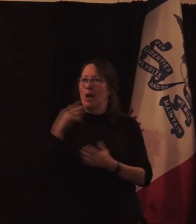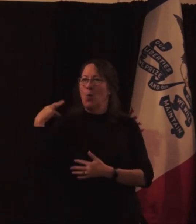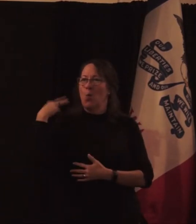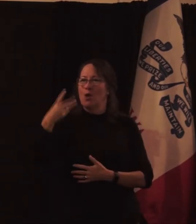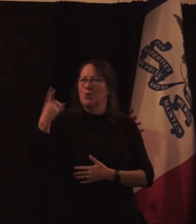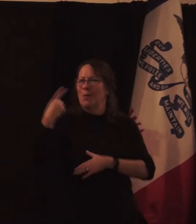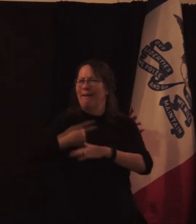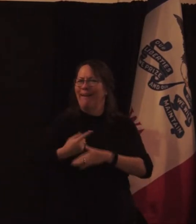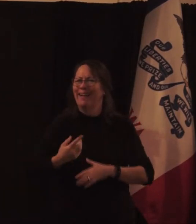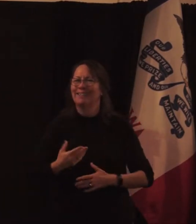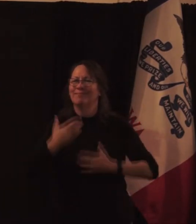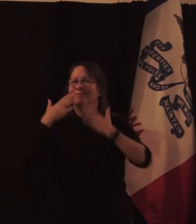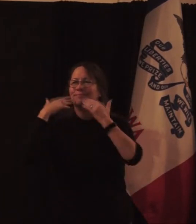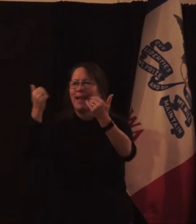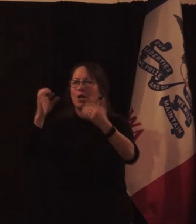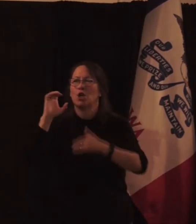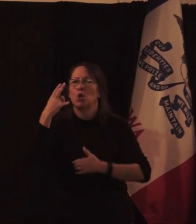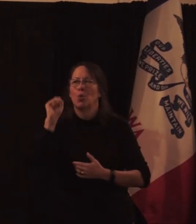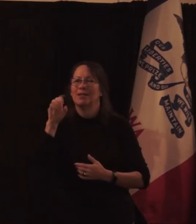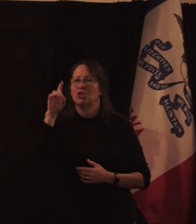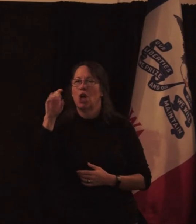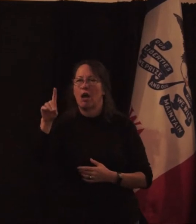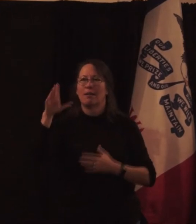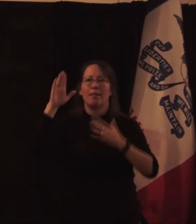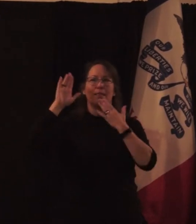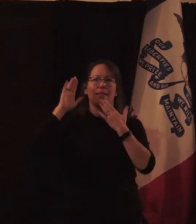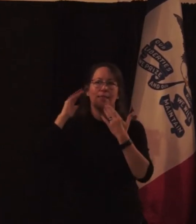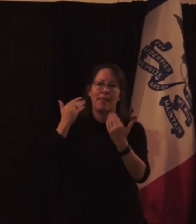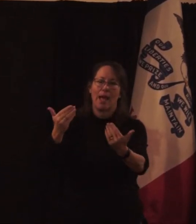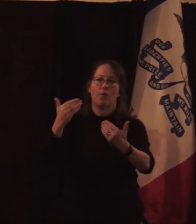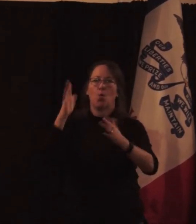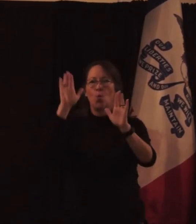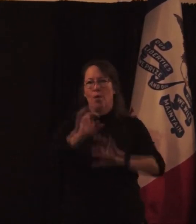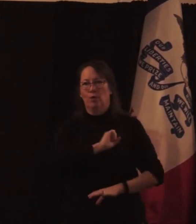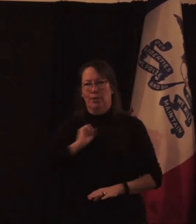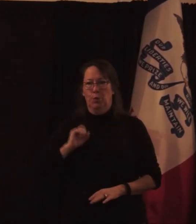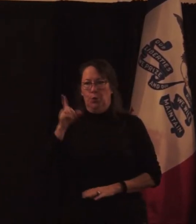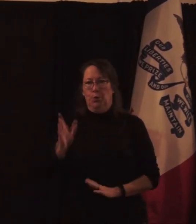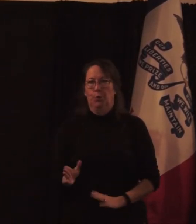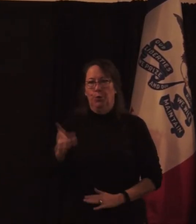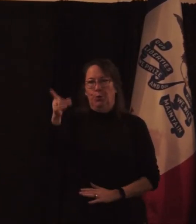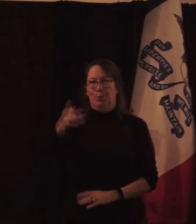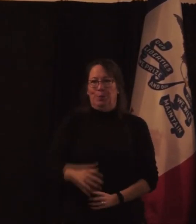Washington sometime. Thanks, Chris Dodd. Let's hear it for a great United States Senator.